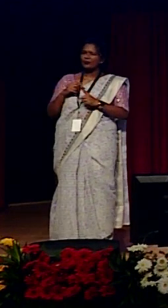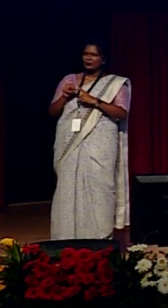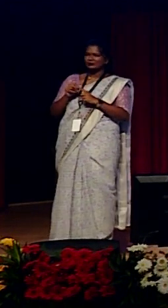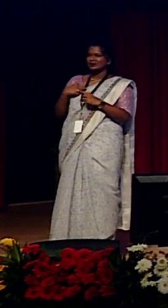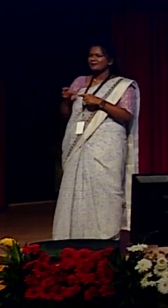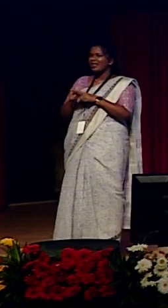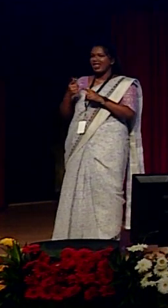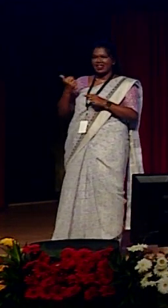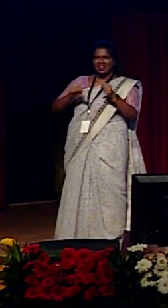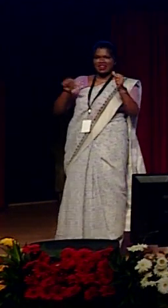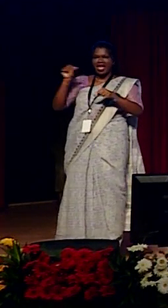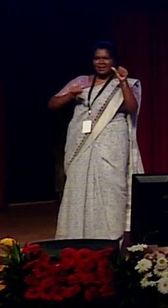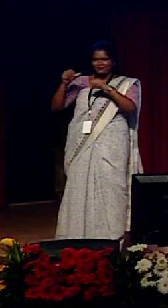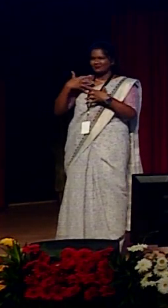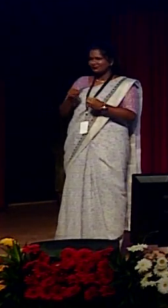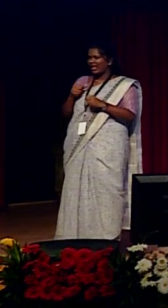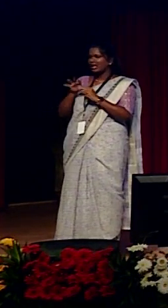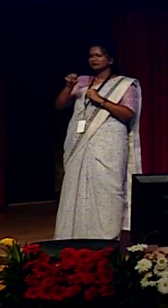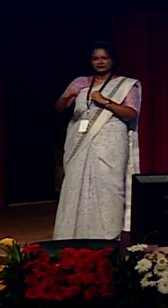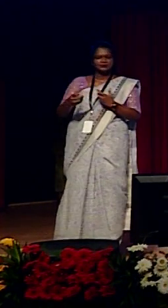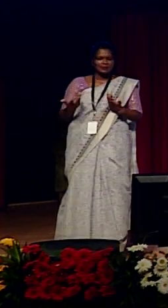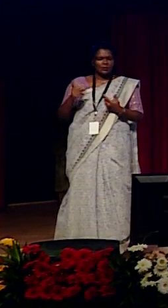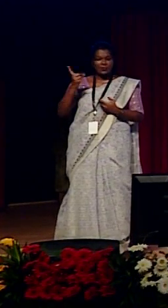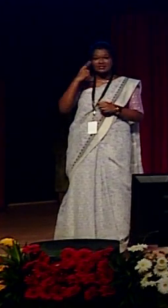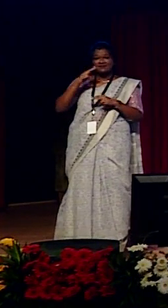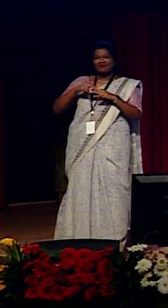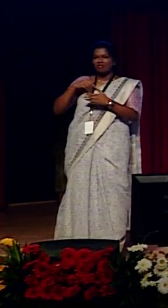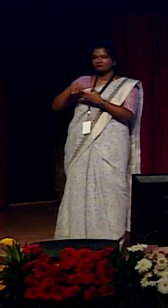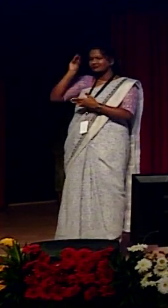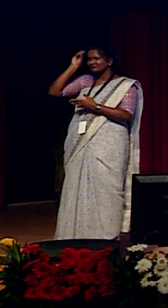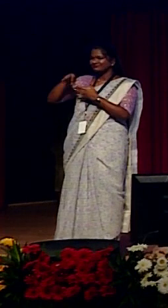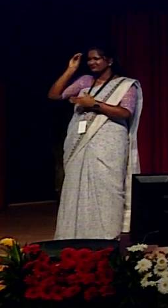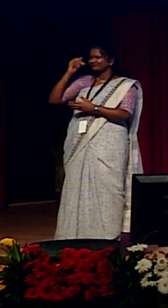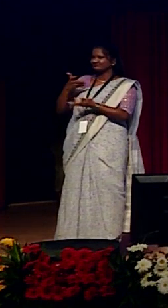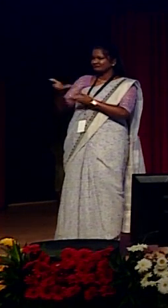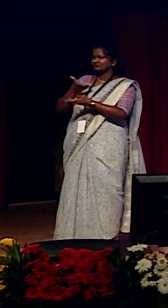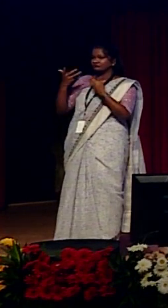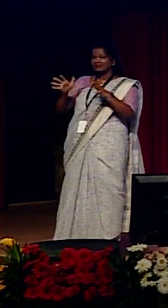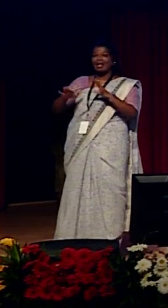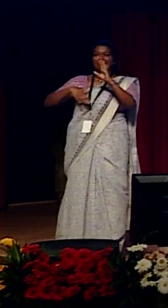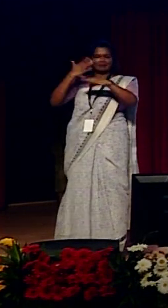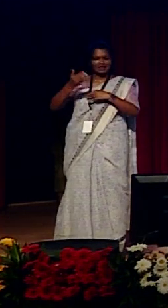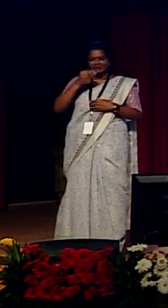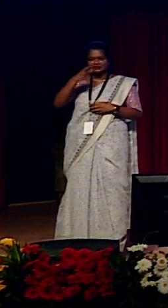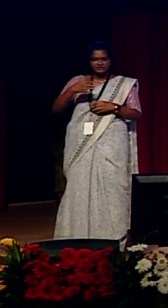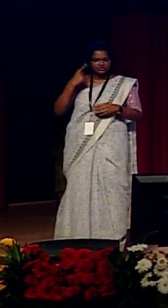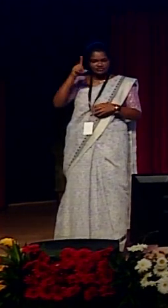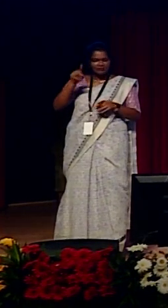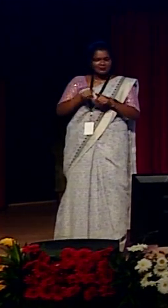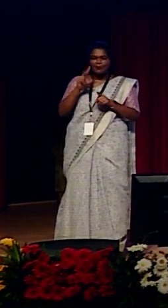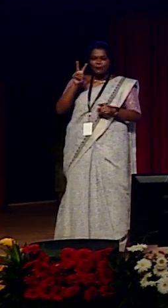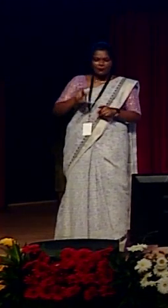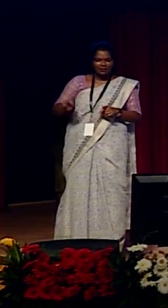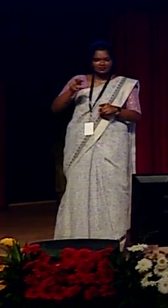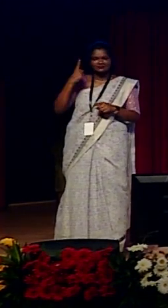labs accessible, and what is the tech that is needed. And maybe once we come up with a prototype or maybe a concept, maybe validating them with